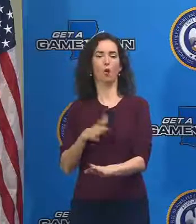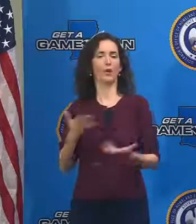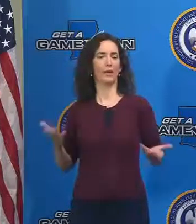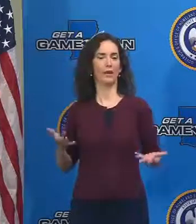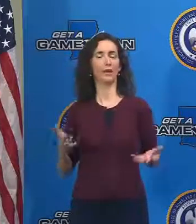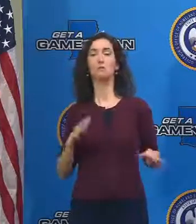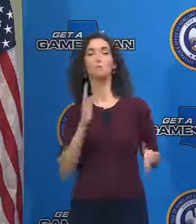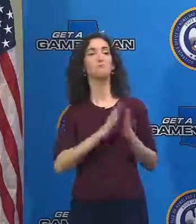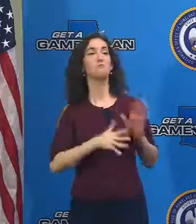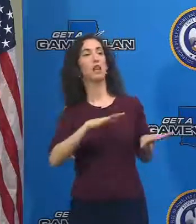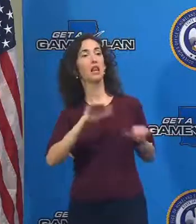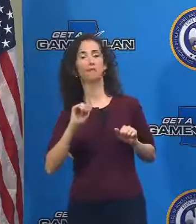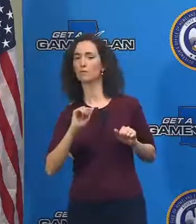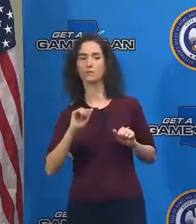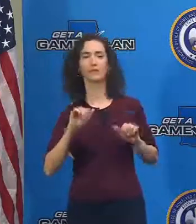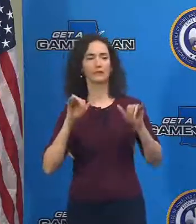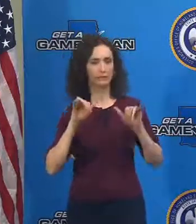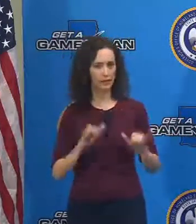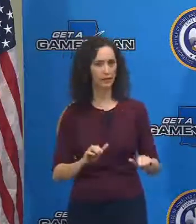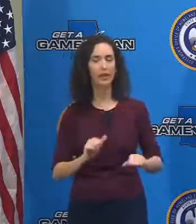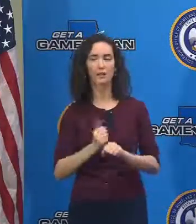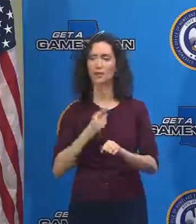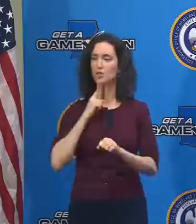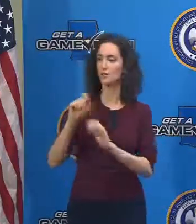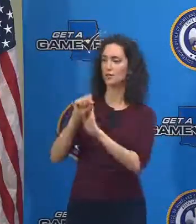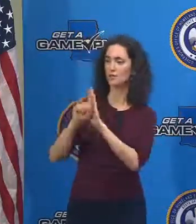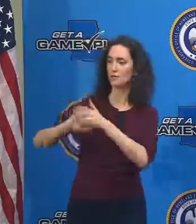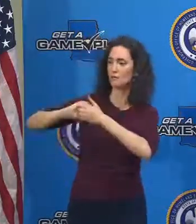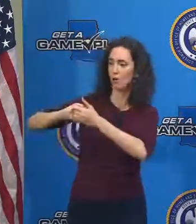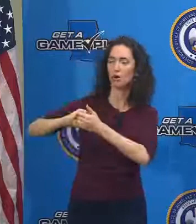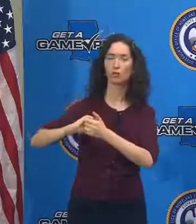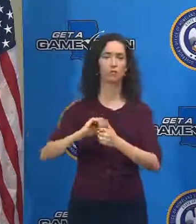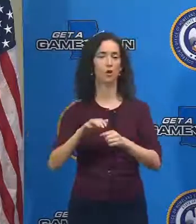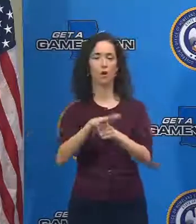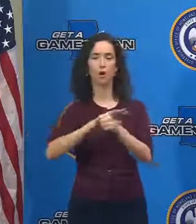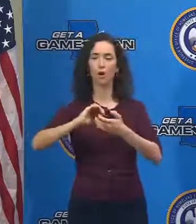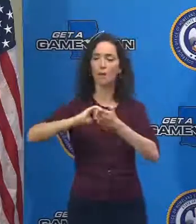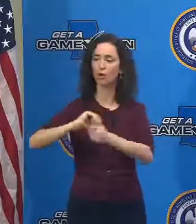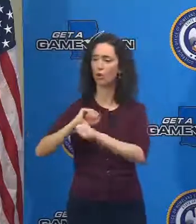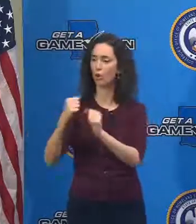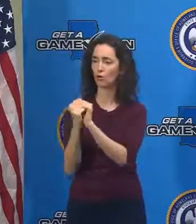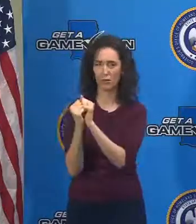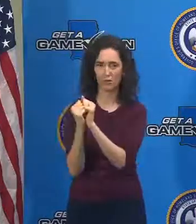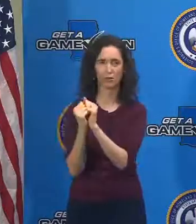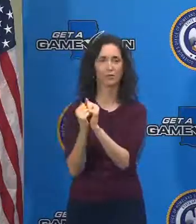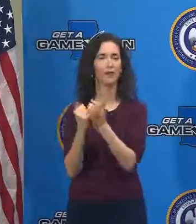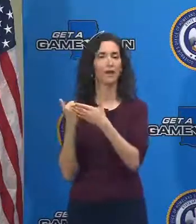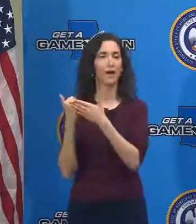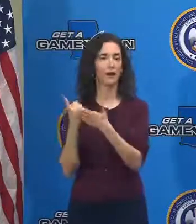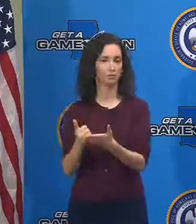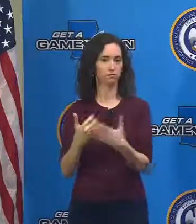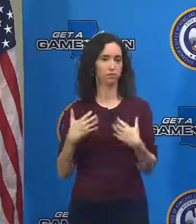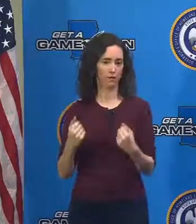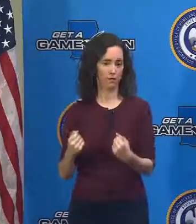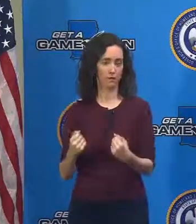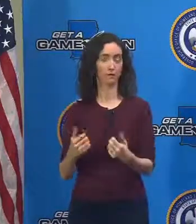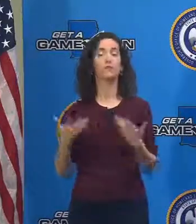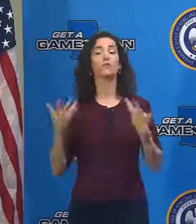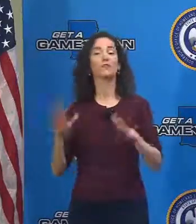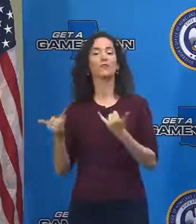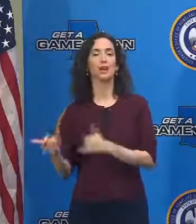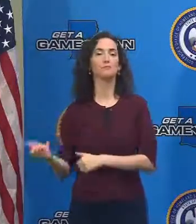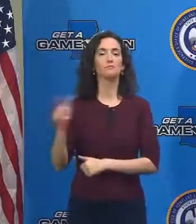make sure we work side by side with our state and local partners to help you in your recovery efforts. This time, I'd like to turn it over to General Keith